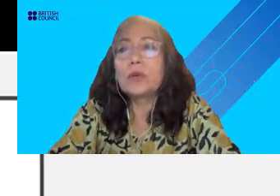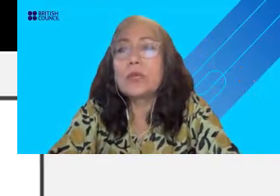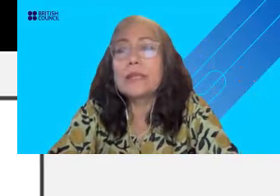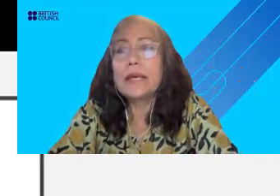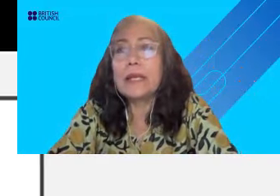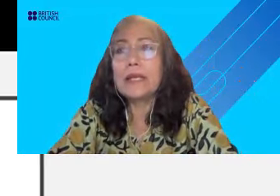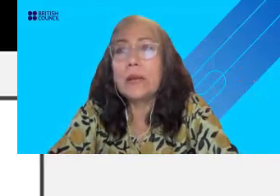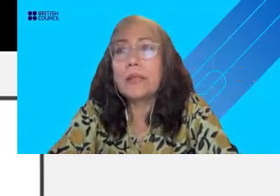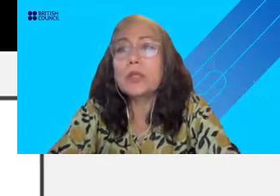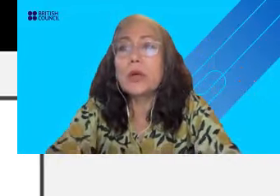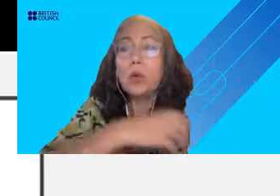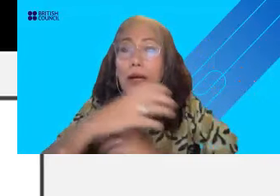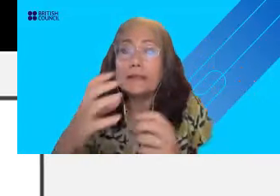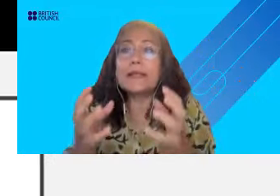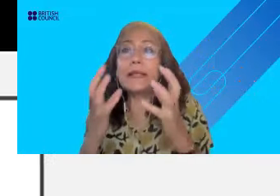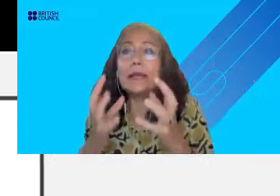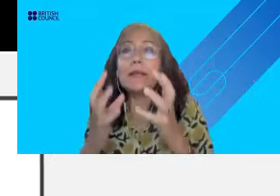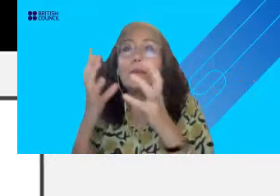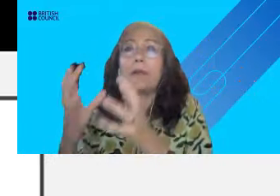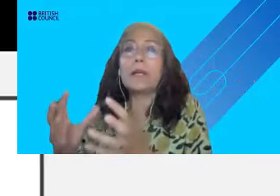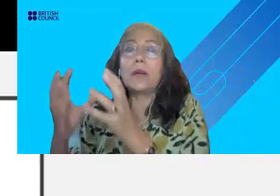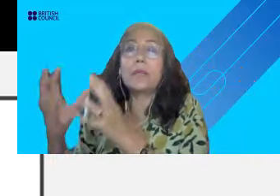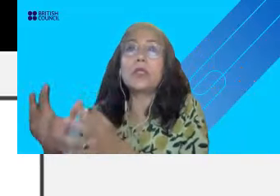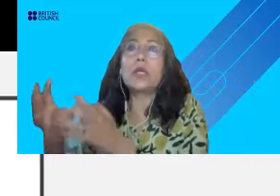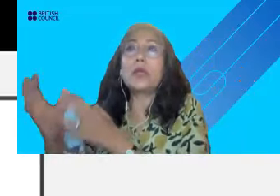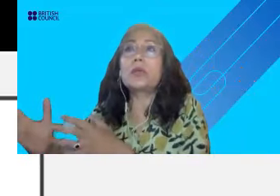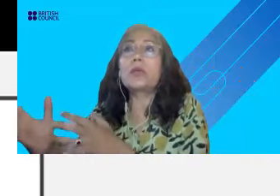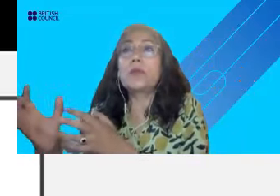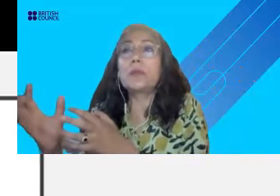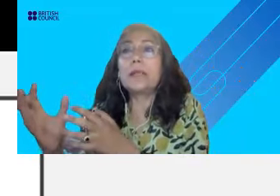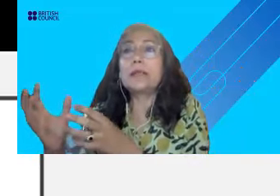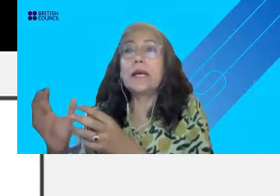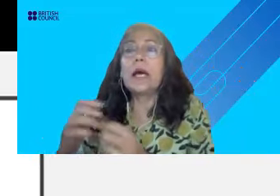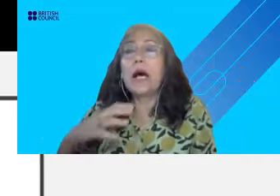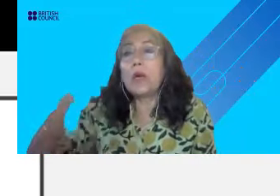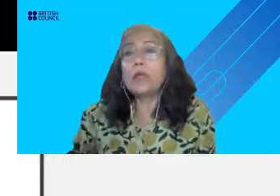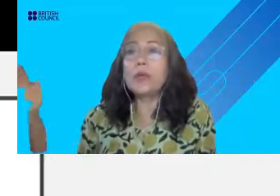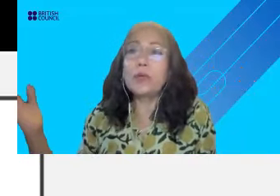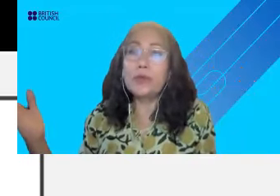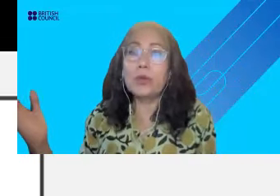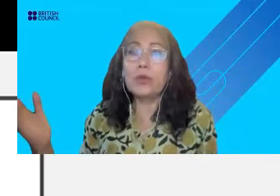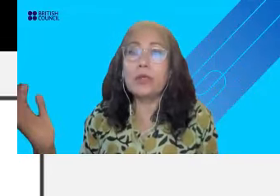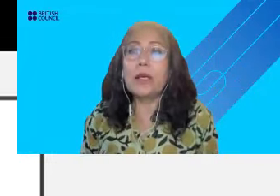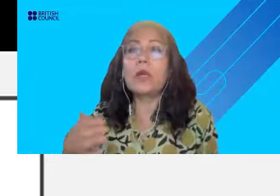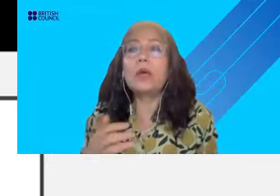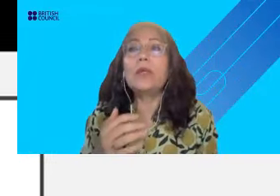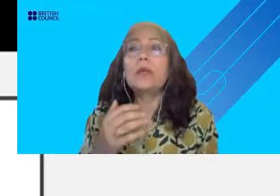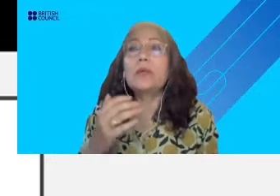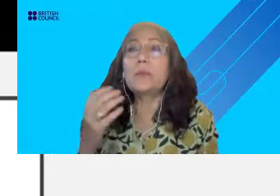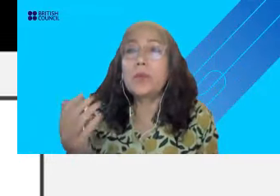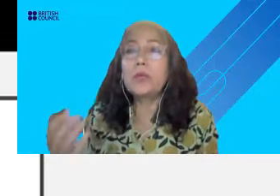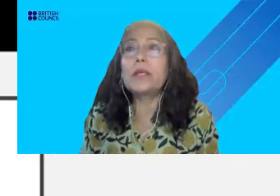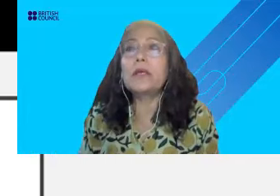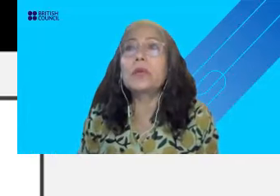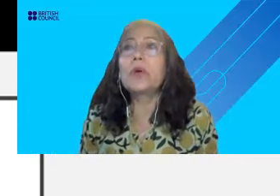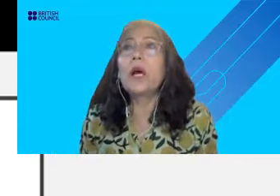it's, recycling garbage? Once they get the garbage into different bins, how are they going to sort it out? How are they going